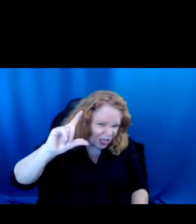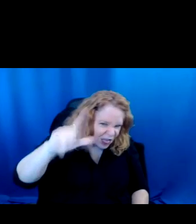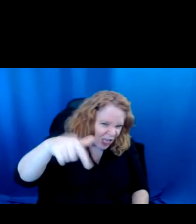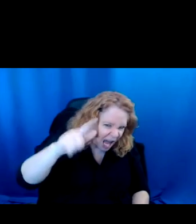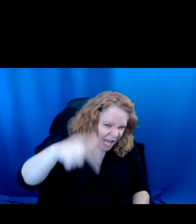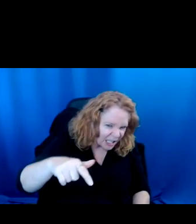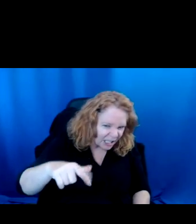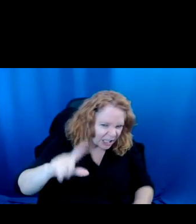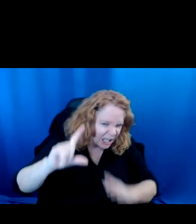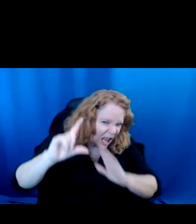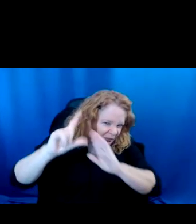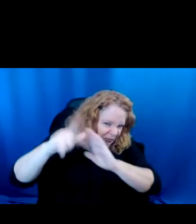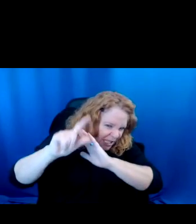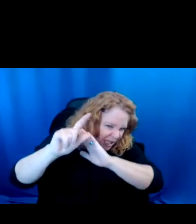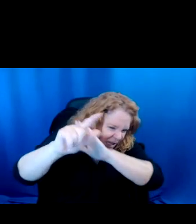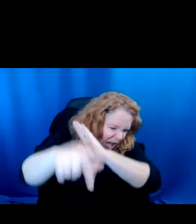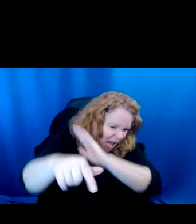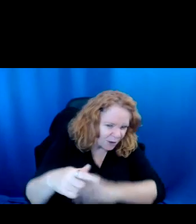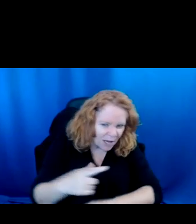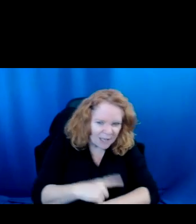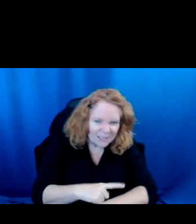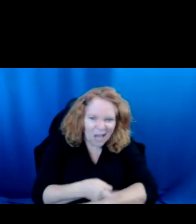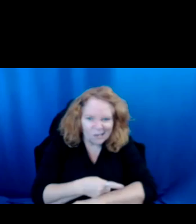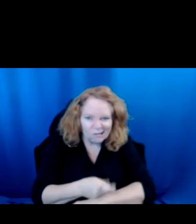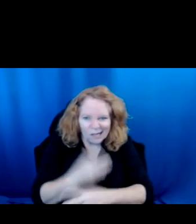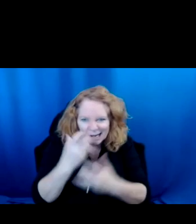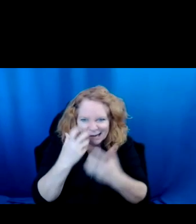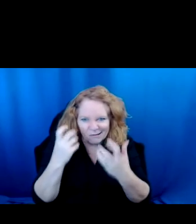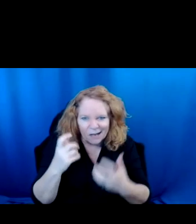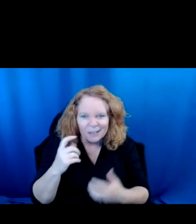lily pond," said Creaky Cranky Candy.